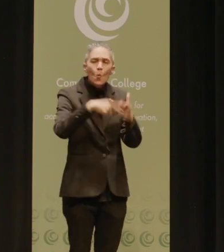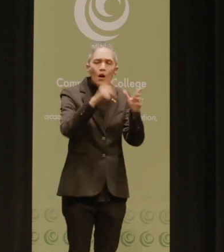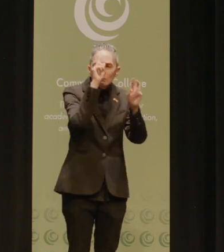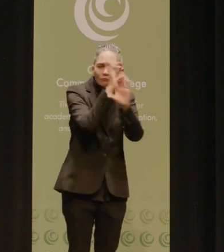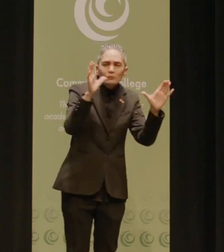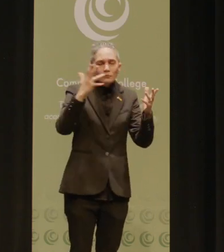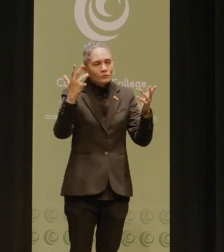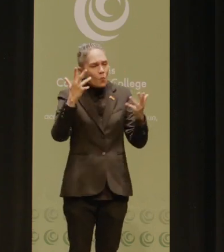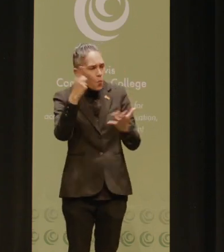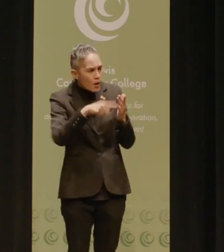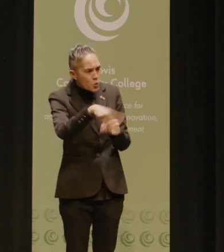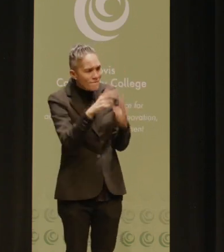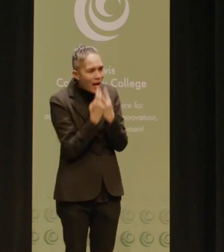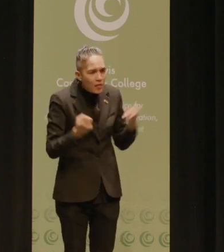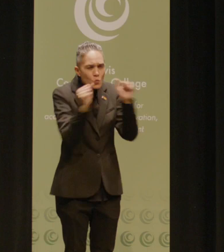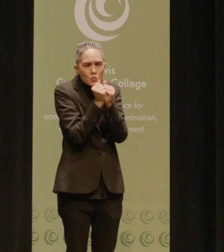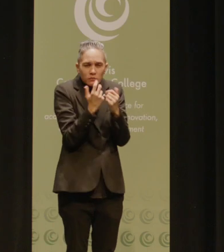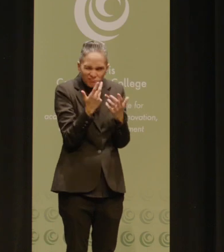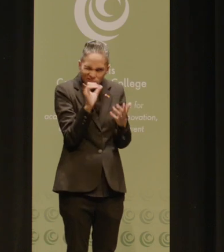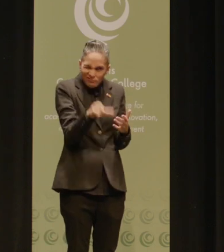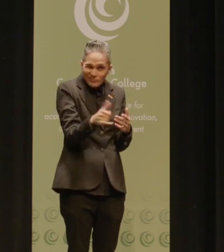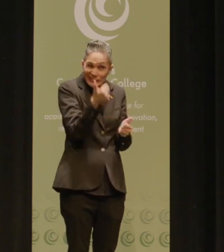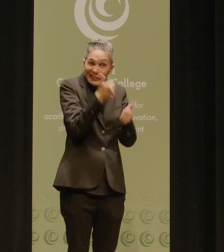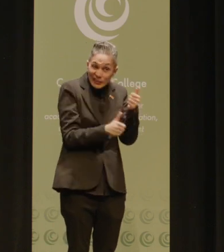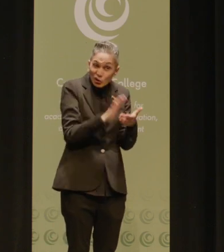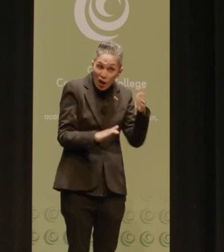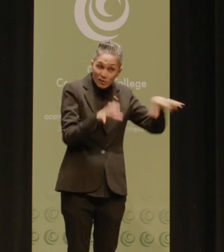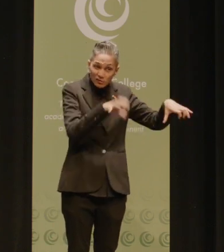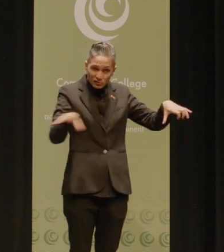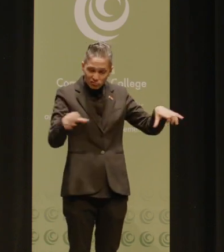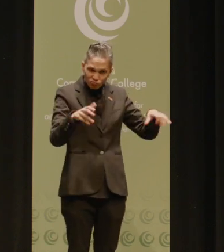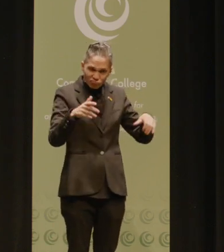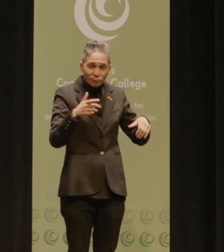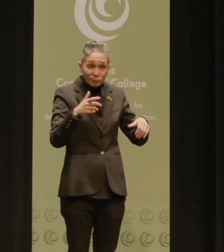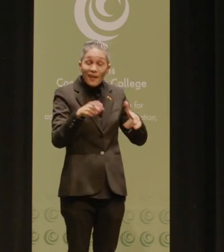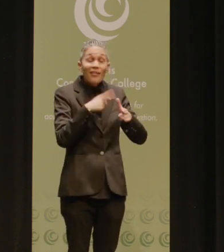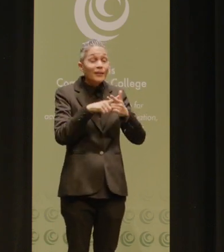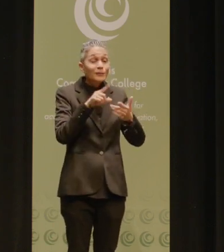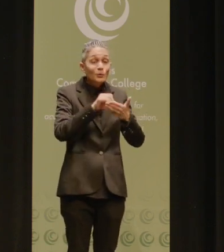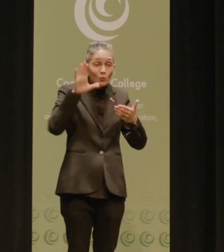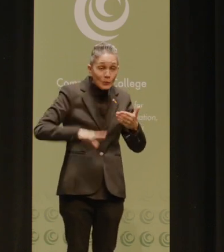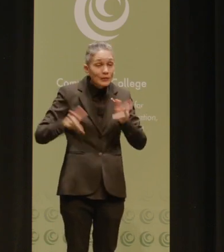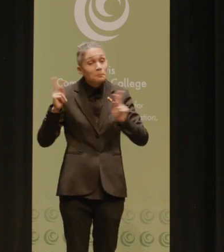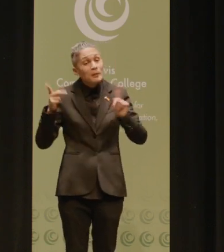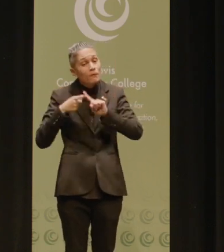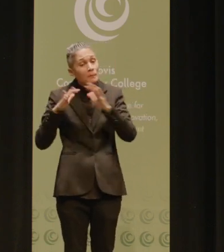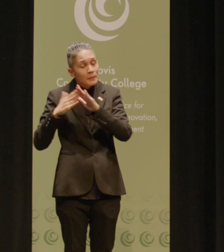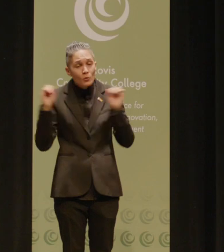of, what do you value? We did that at each one of our colleges, and students and community members came